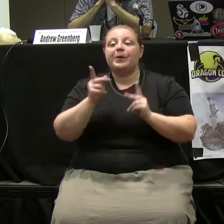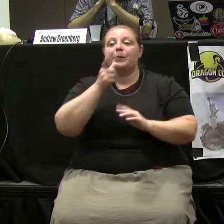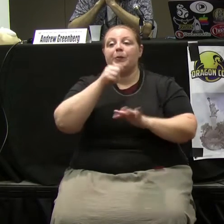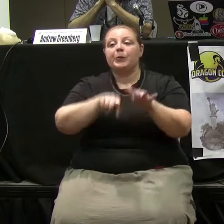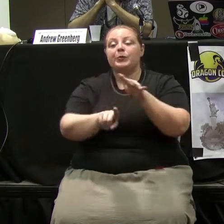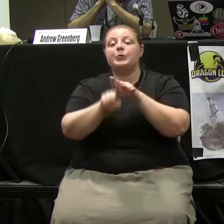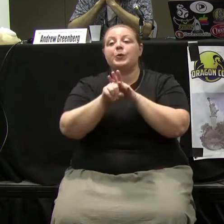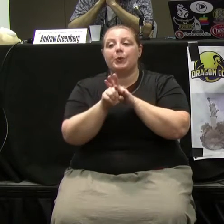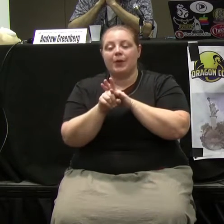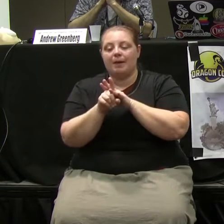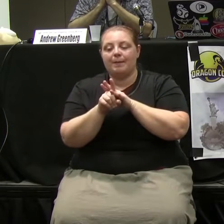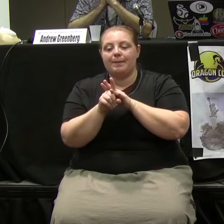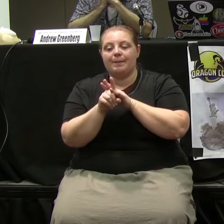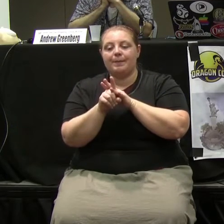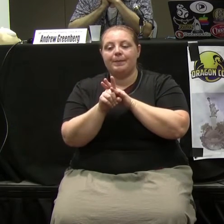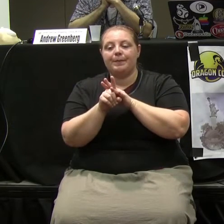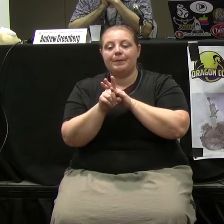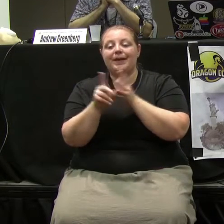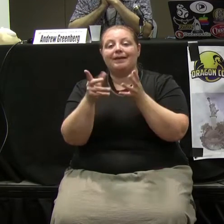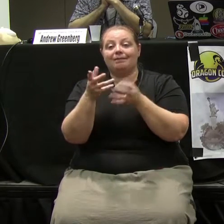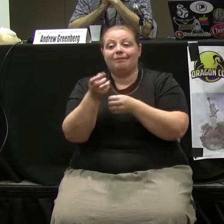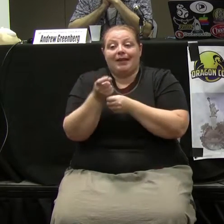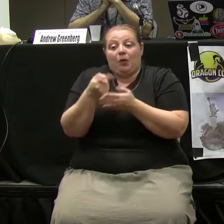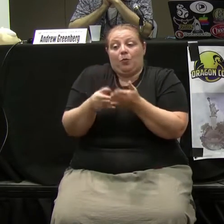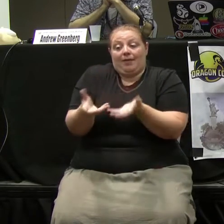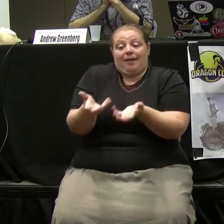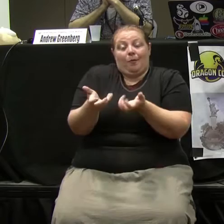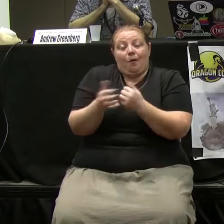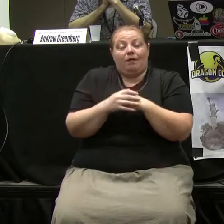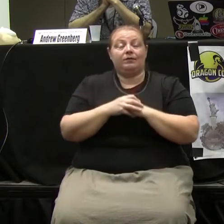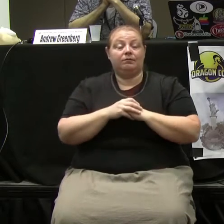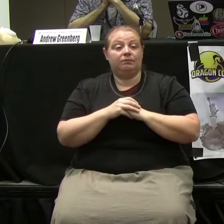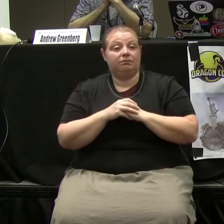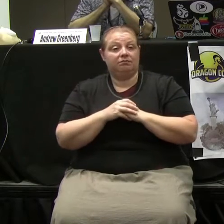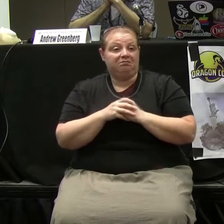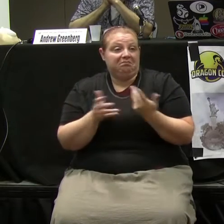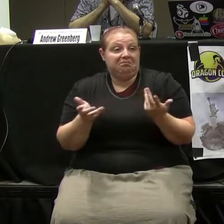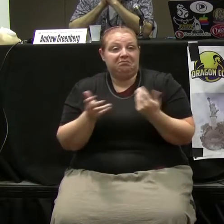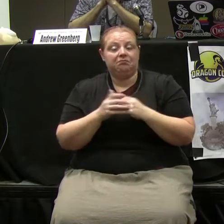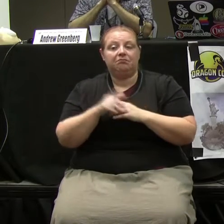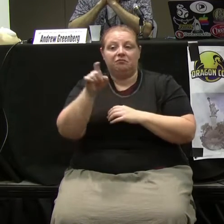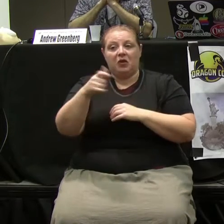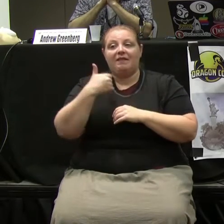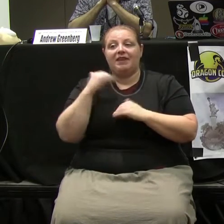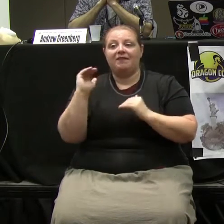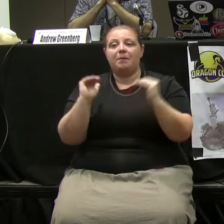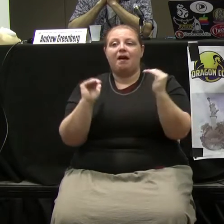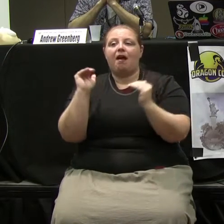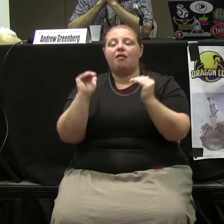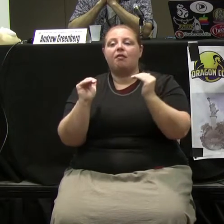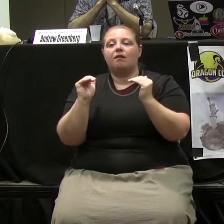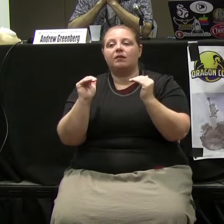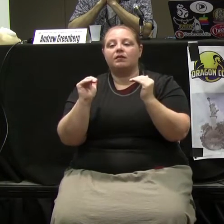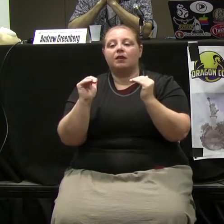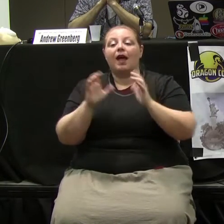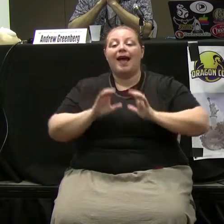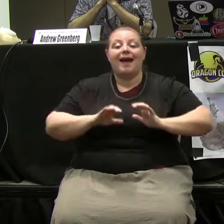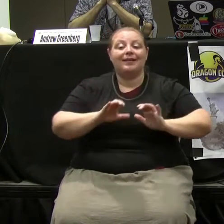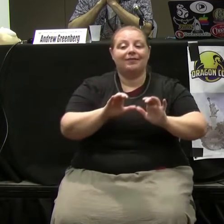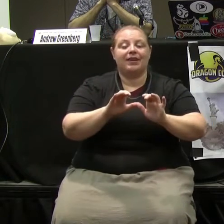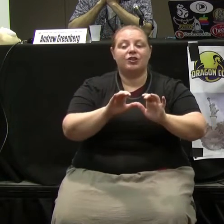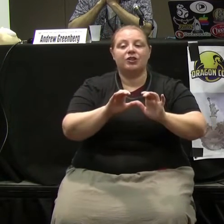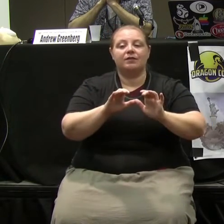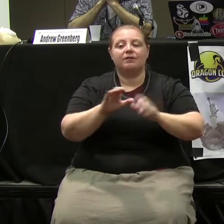show up get what they want. And you have to have a balance between activation